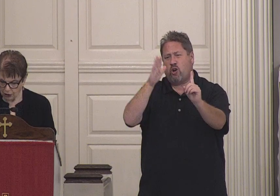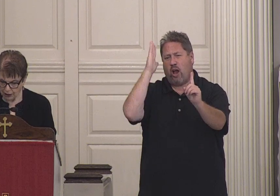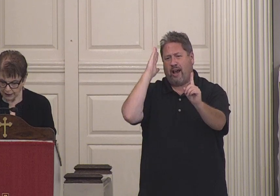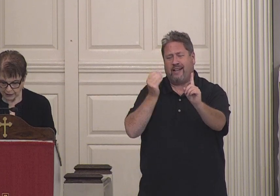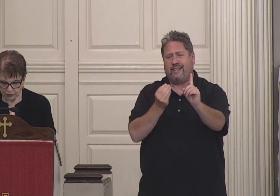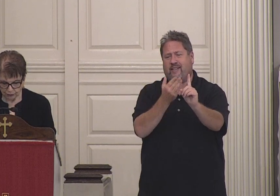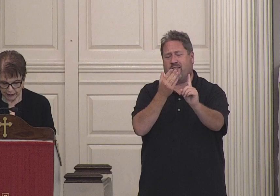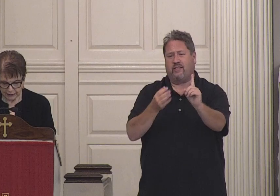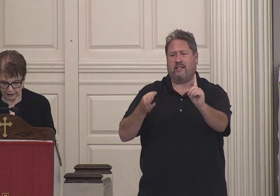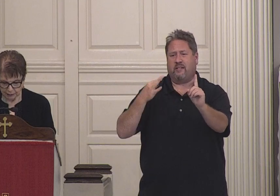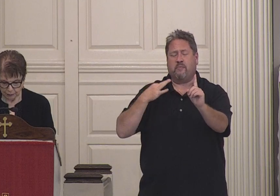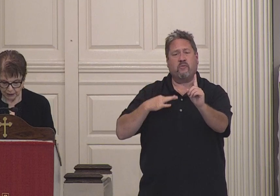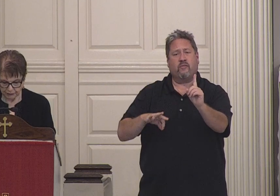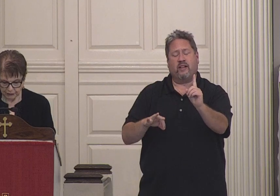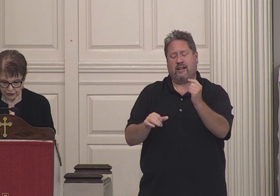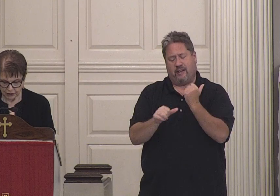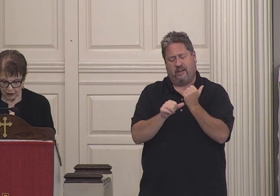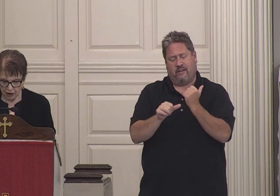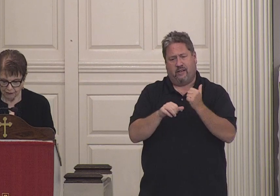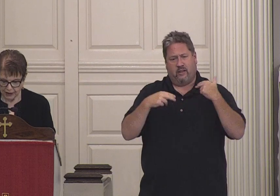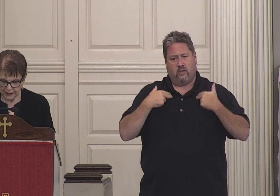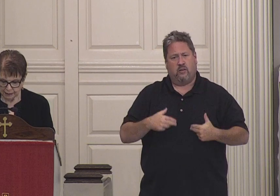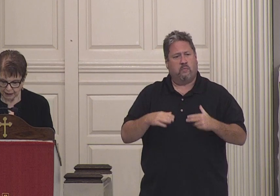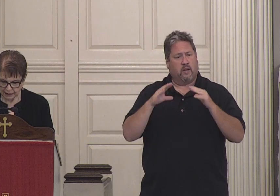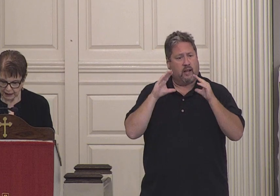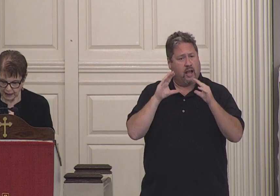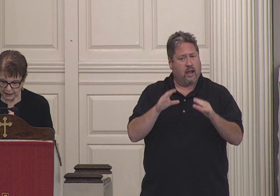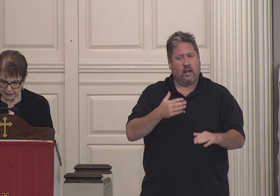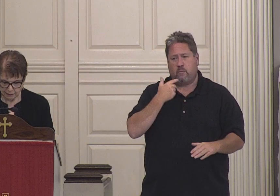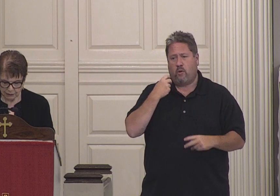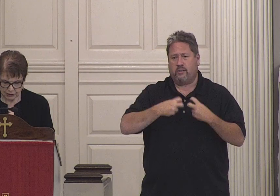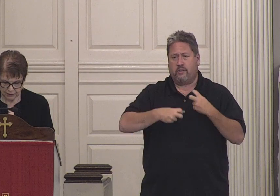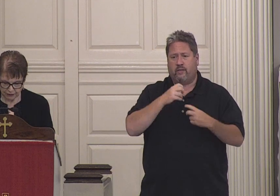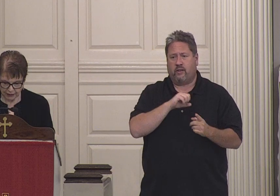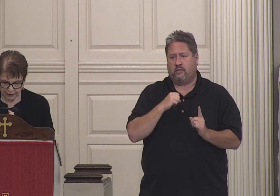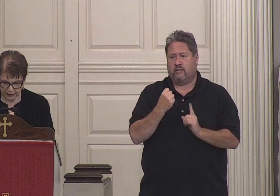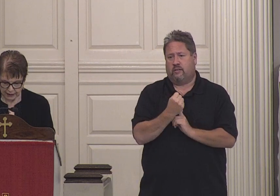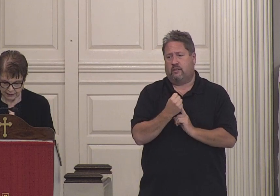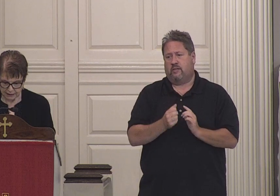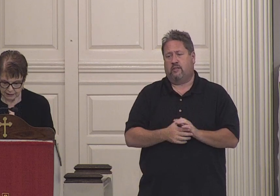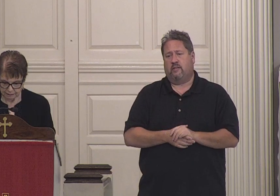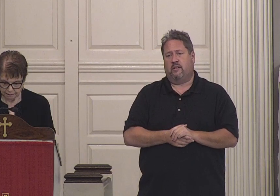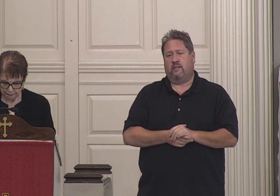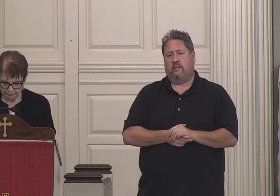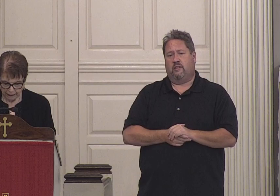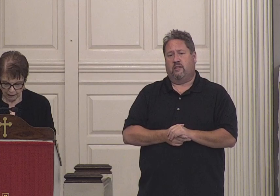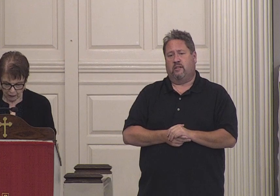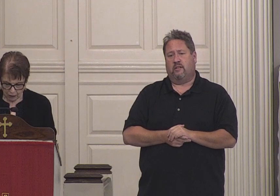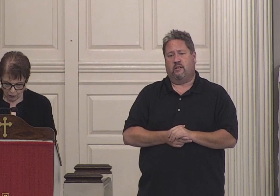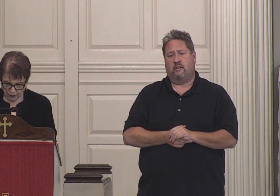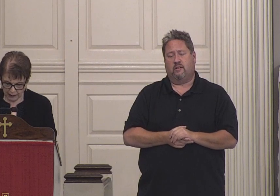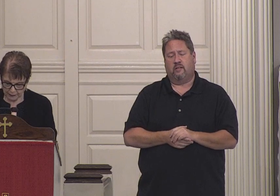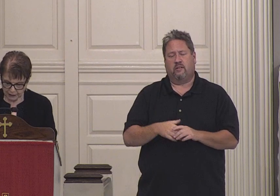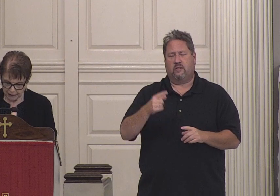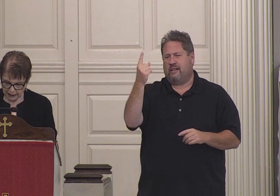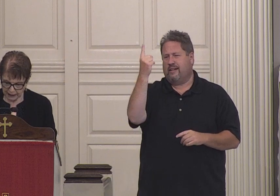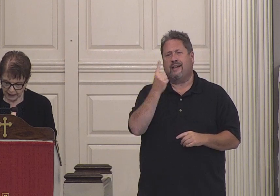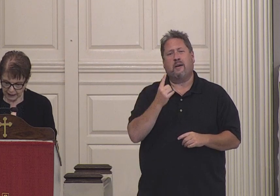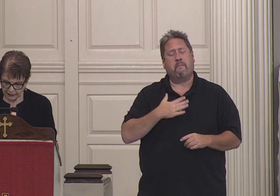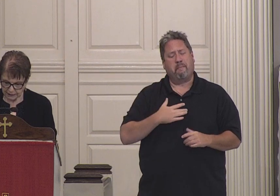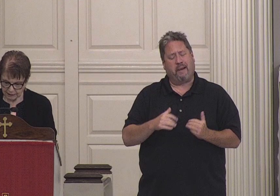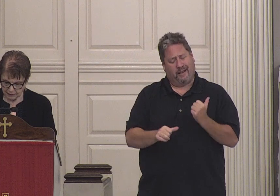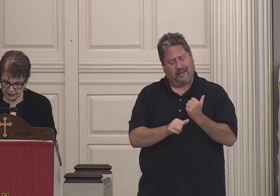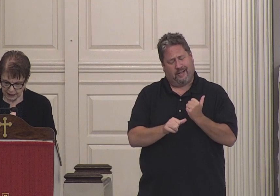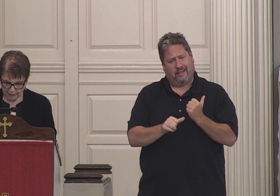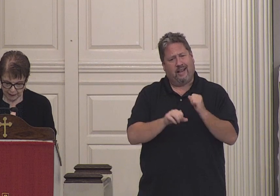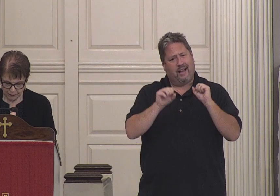you, God has granted the privilege of aiding mankind in the most difficult cases. Oh, come to my